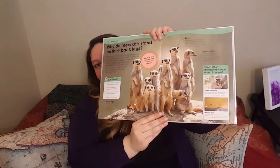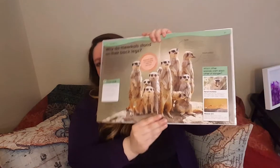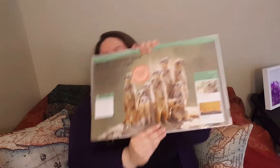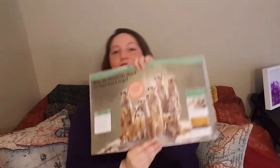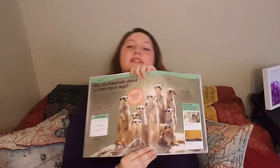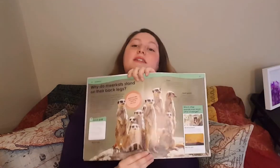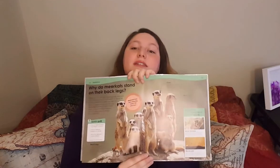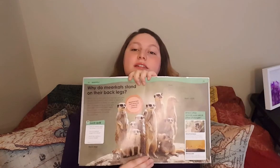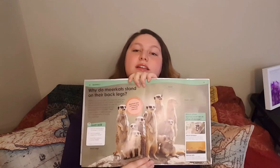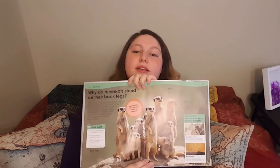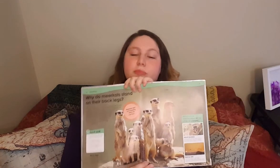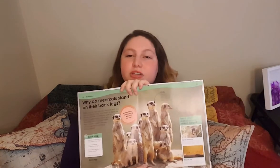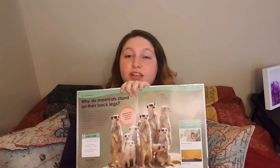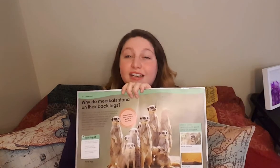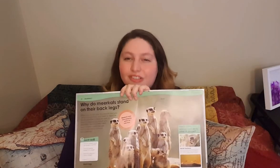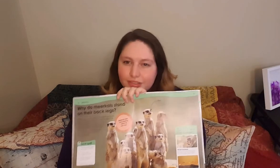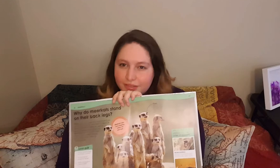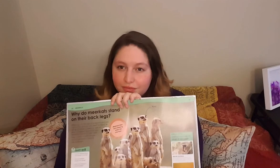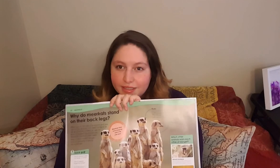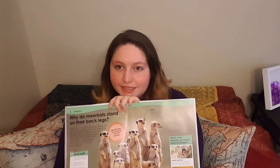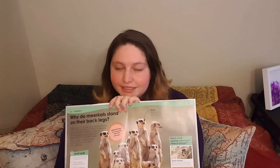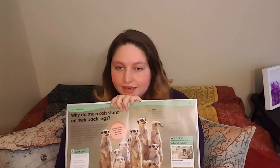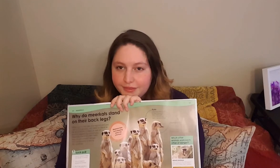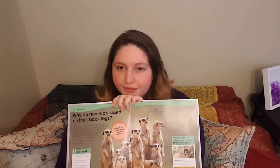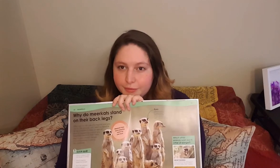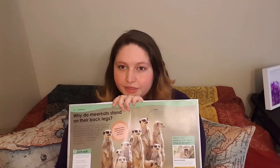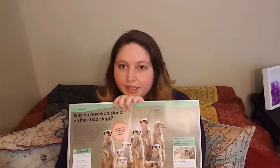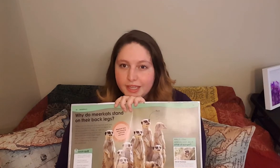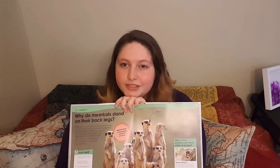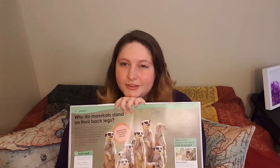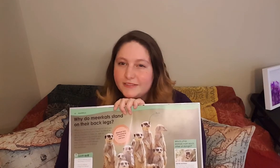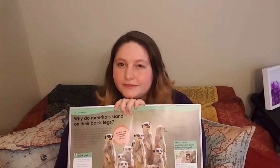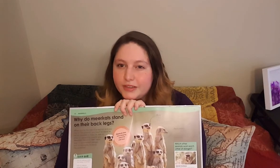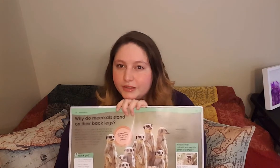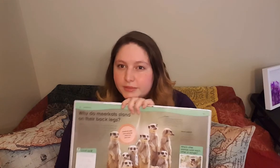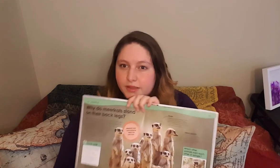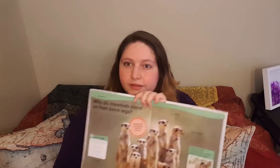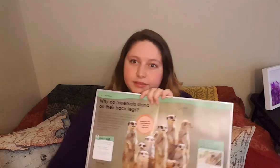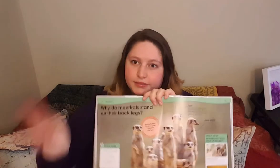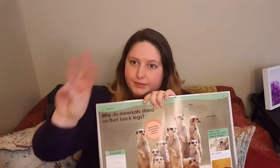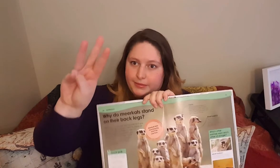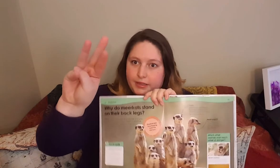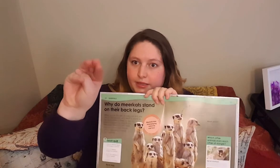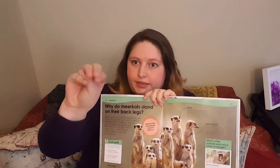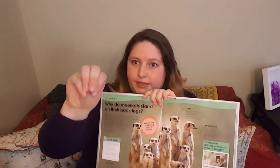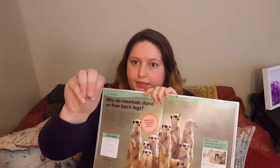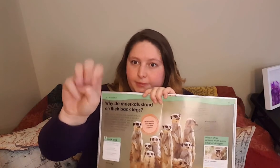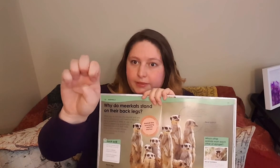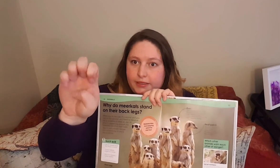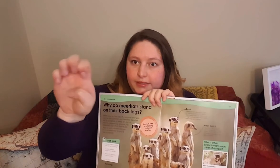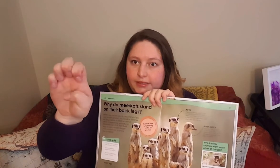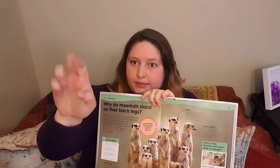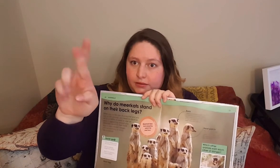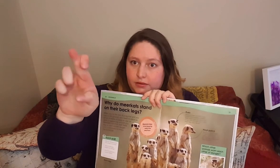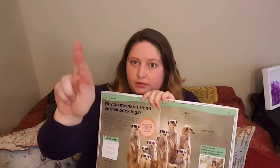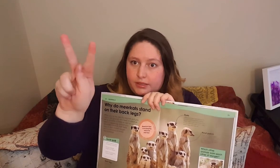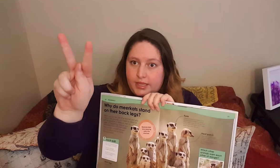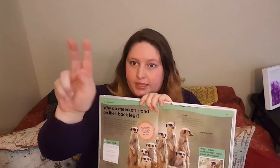Meerkat. Meerkat. I could not find a sign for meerkat. So you have to finger spell it. So. M-E-E-E-R-K